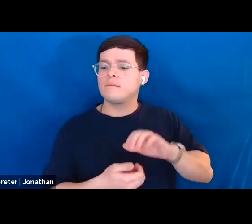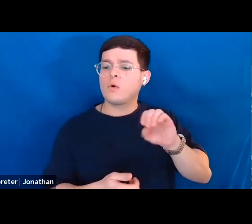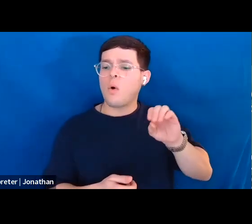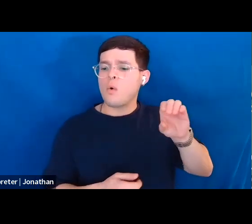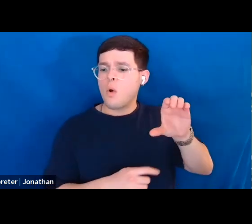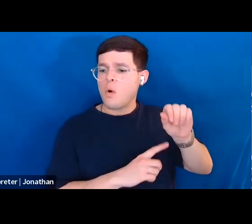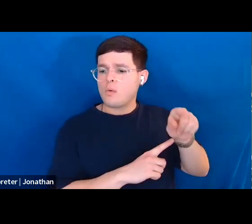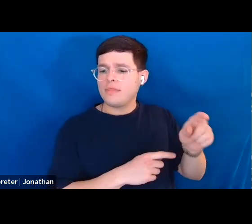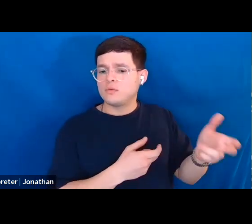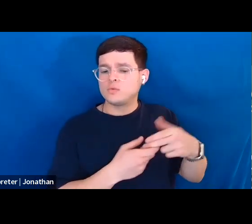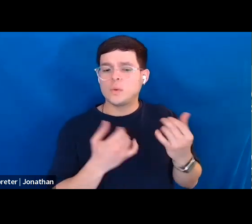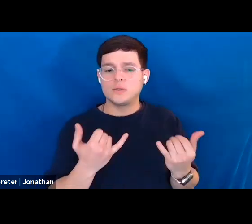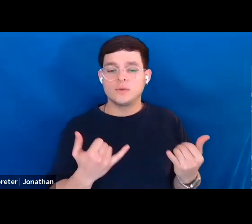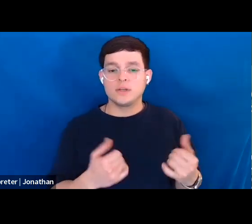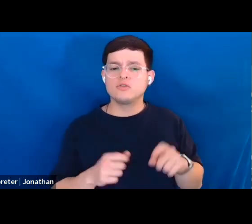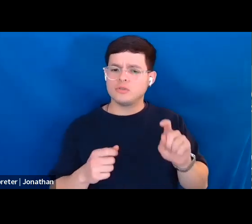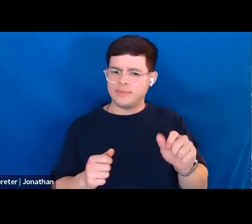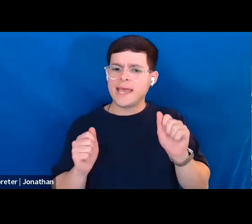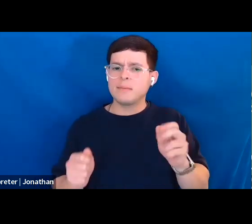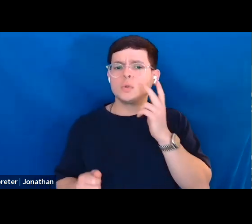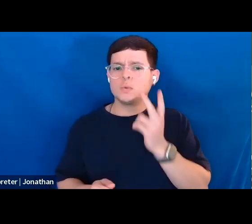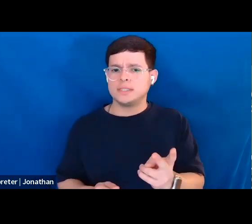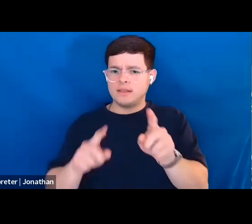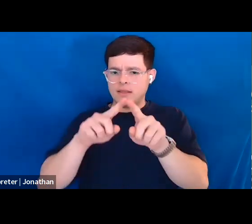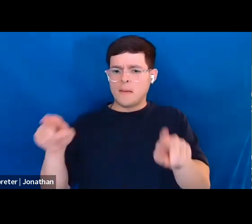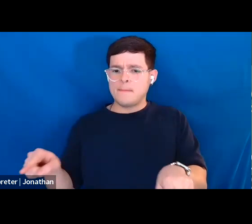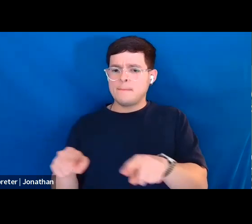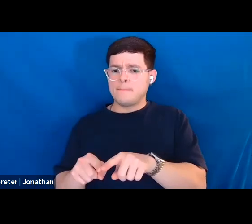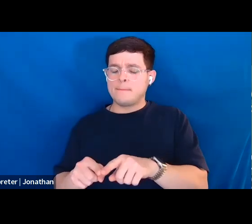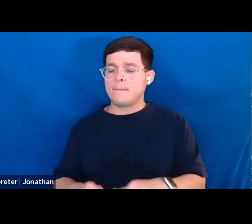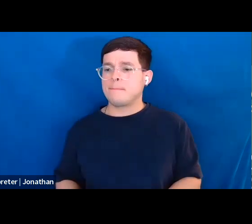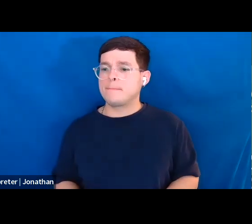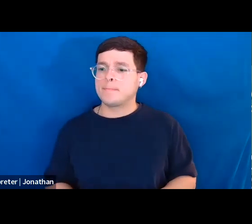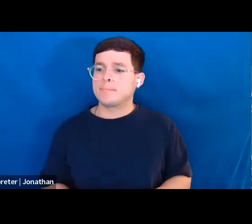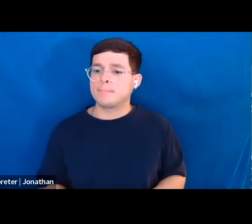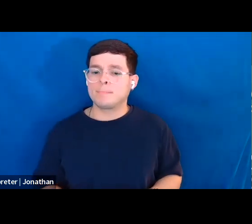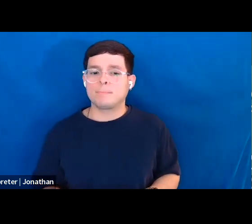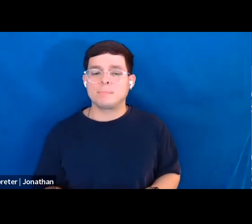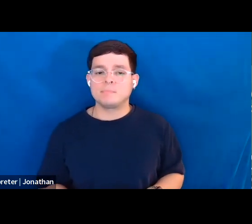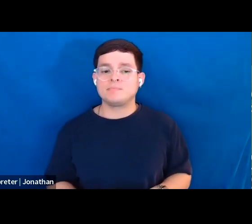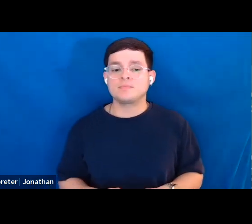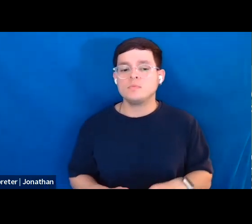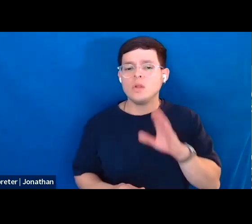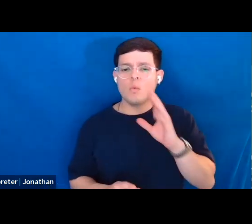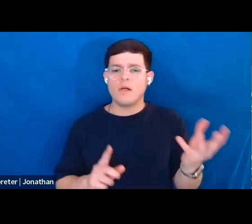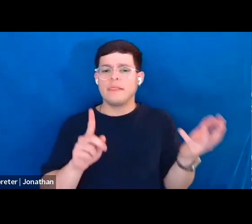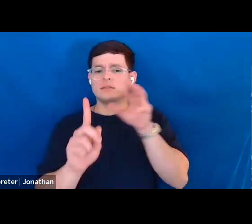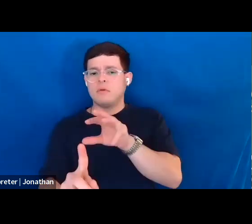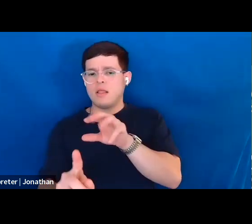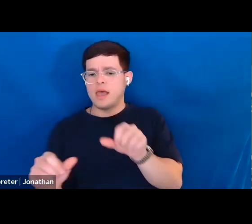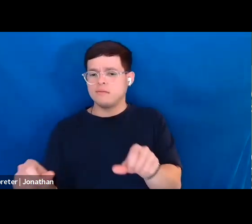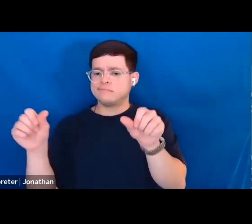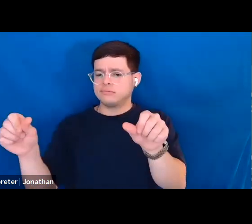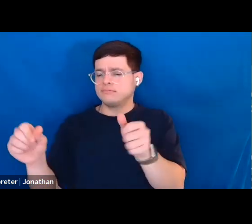You should be able to see them in the gallery of presenters. We will have them spotlighted. They will